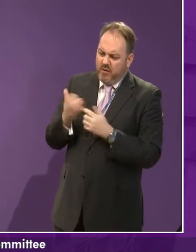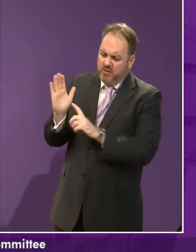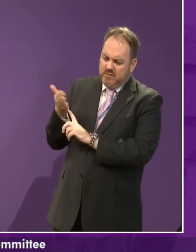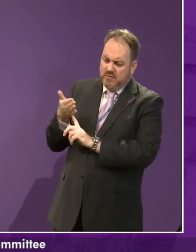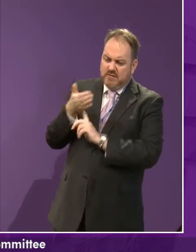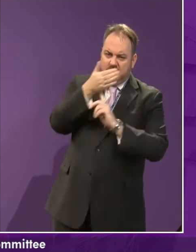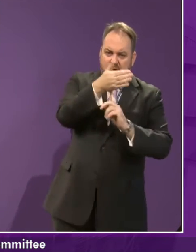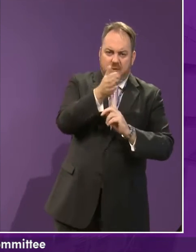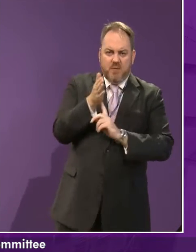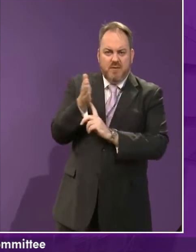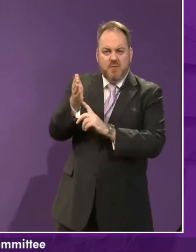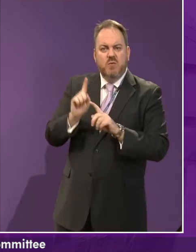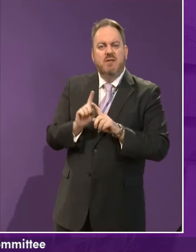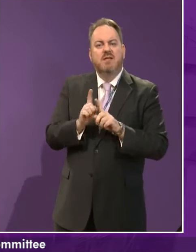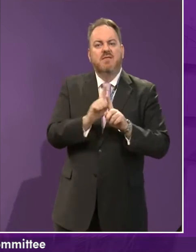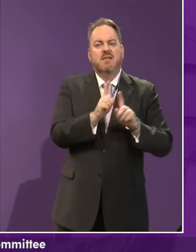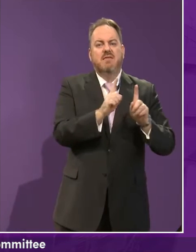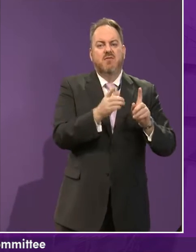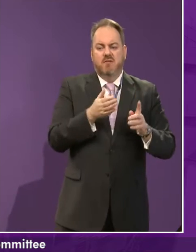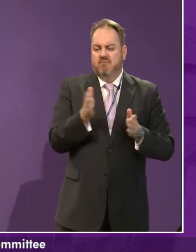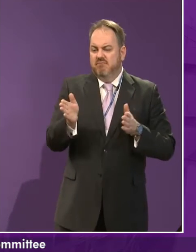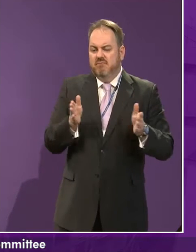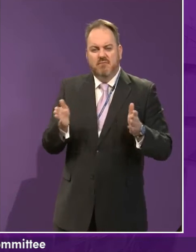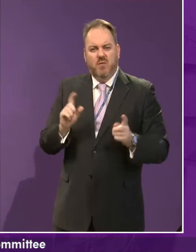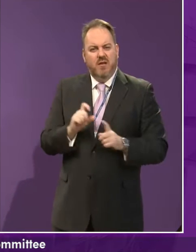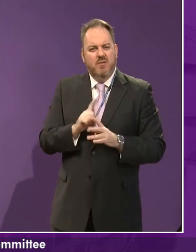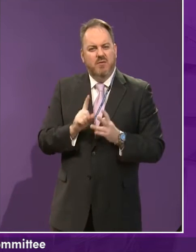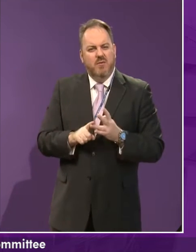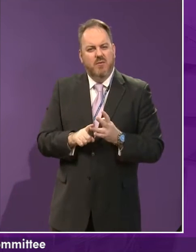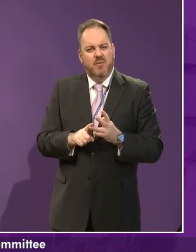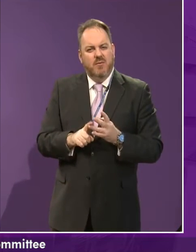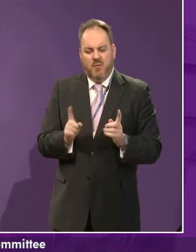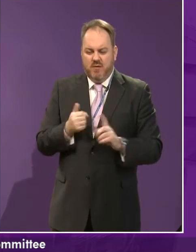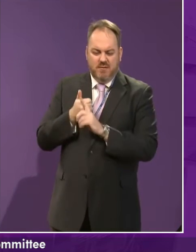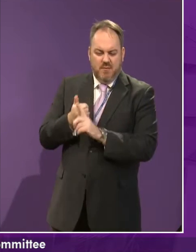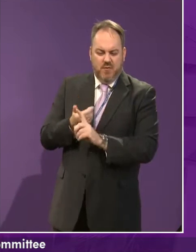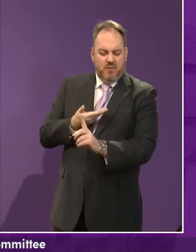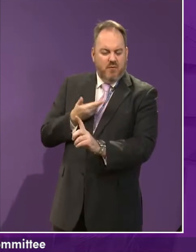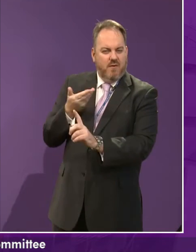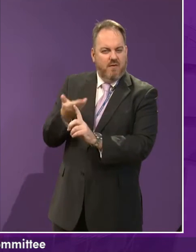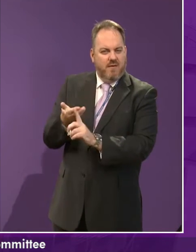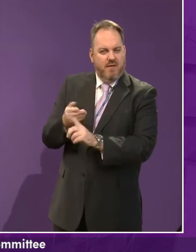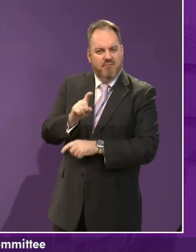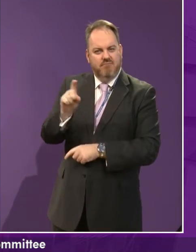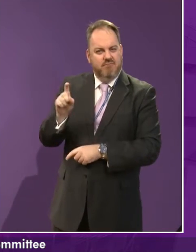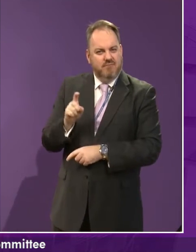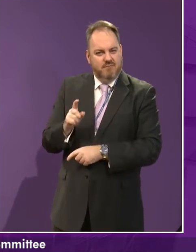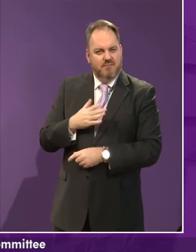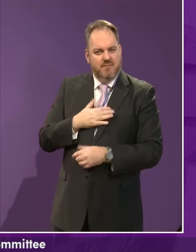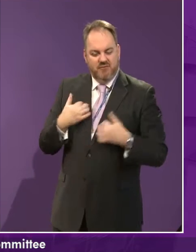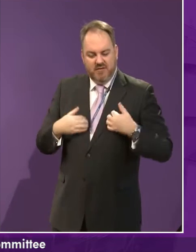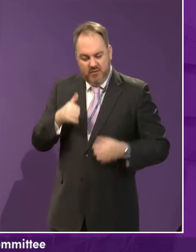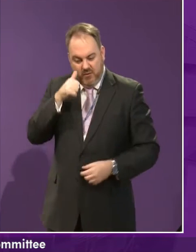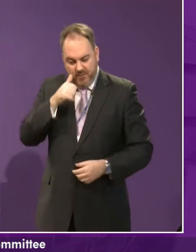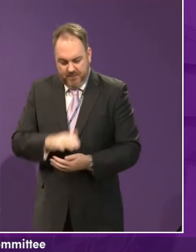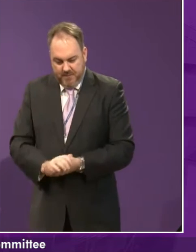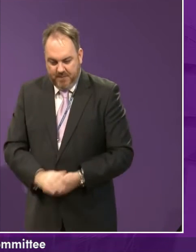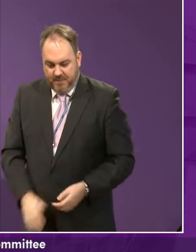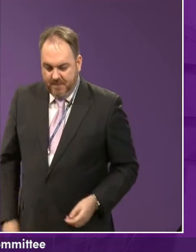simply couldn't accommodate them? What support do you give them, and what signposting?